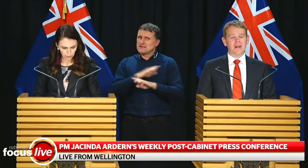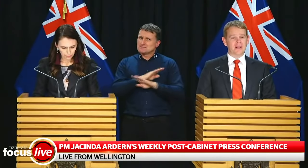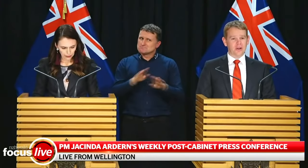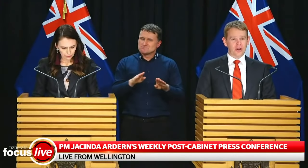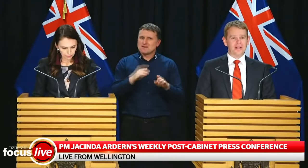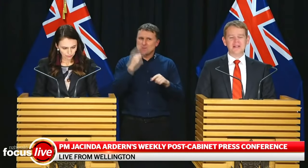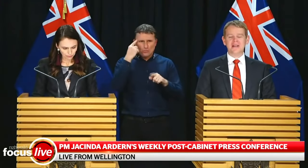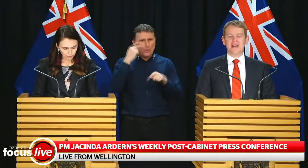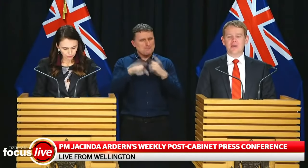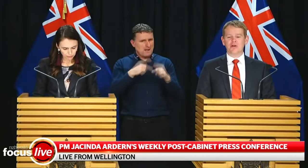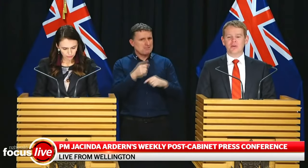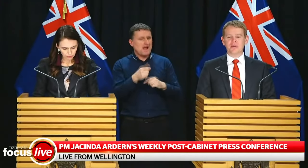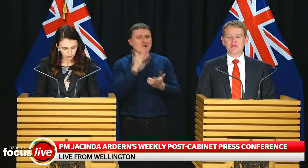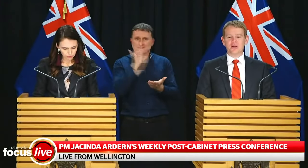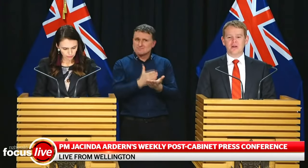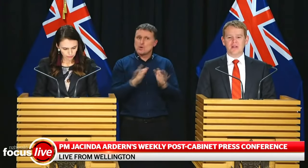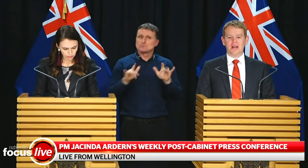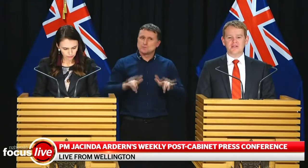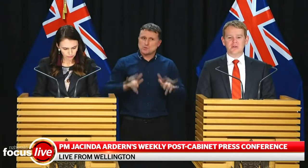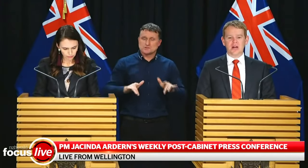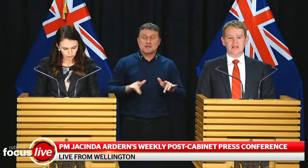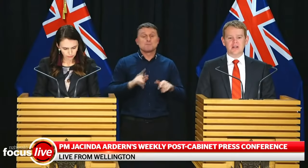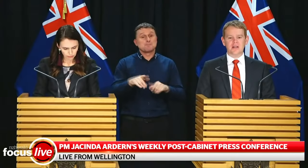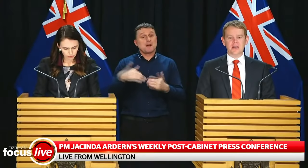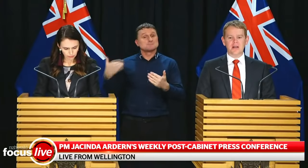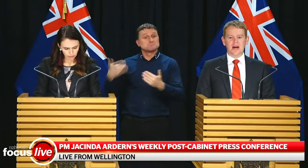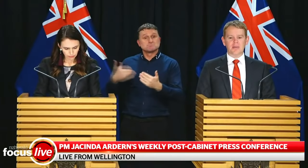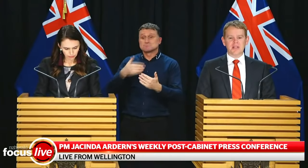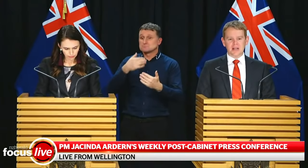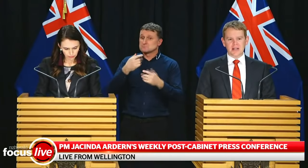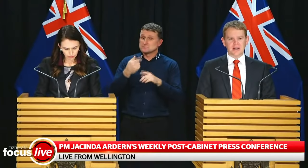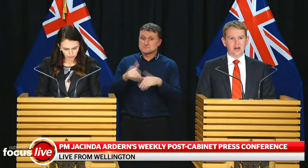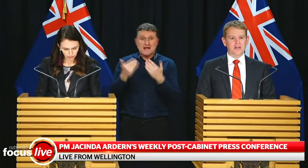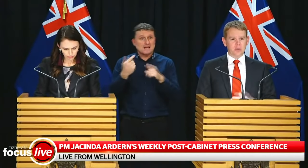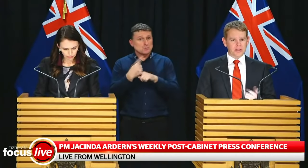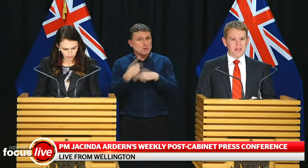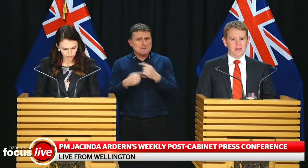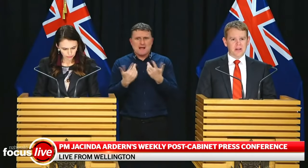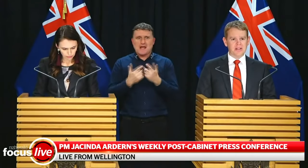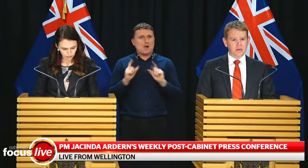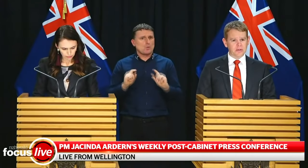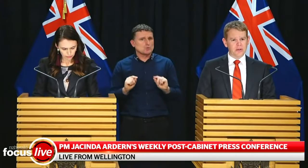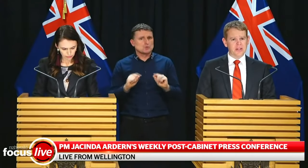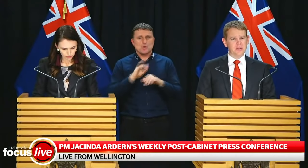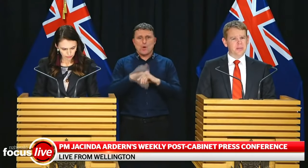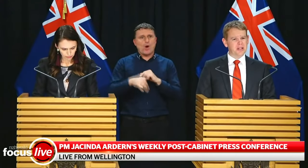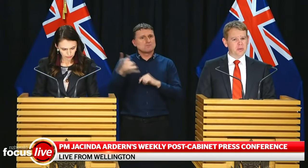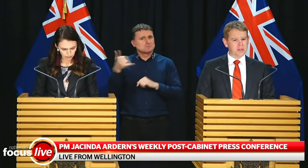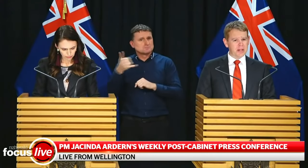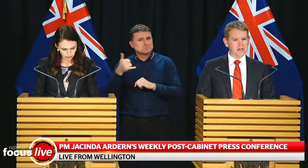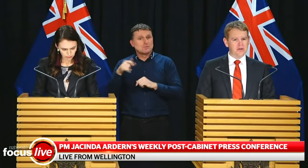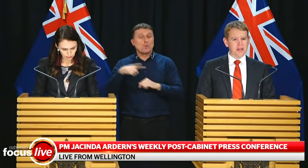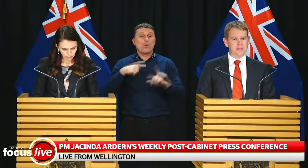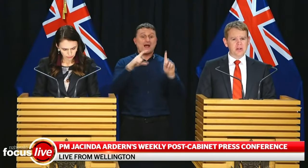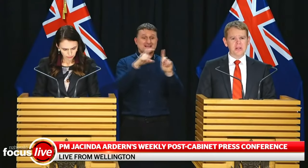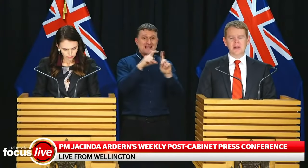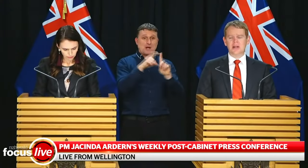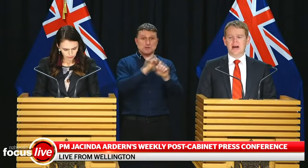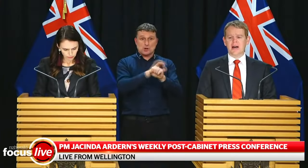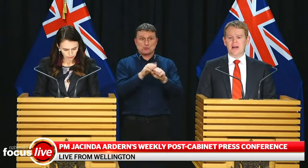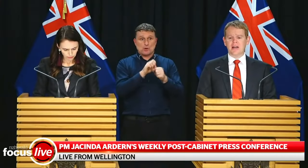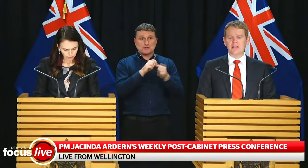were having another look at it, which we've been doing over the last few days. I think, particularly in light of what we're seeing around the Delta variant and the potential speed of